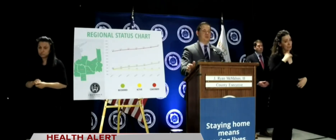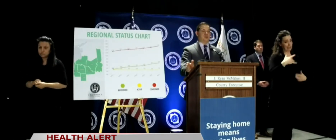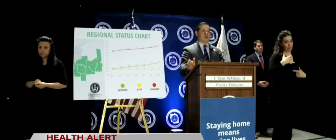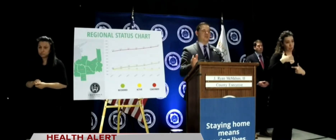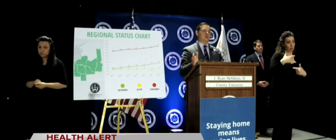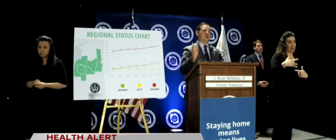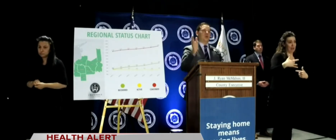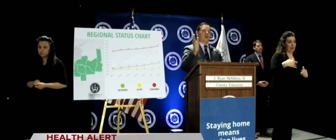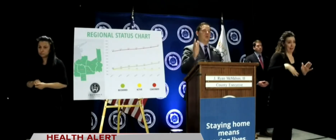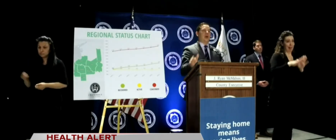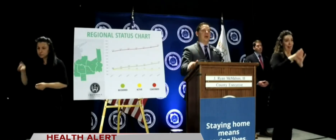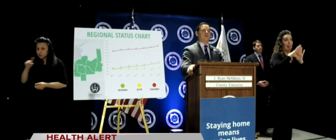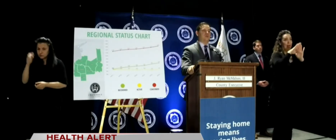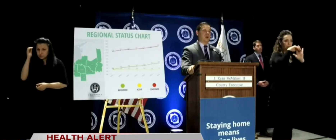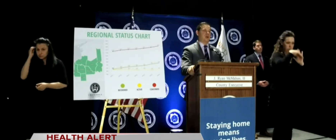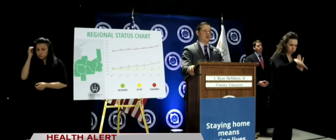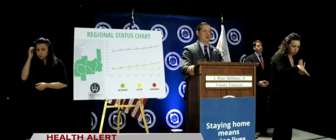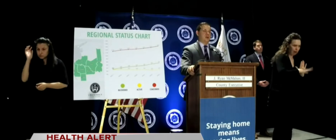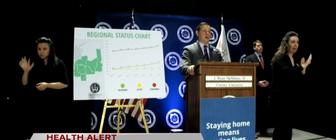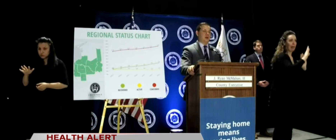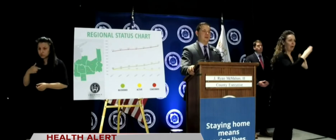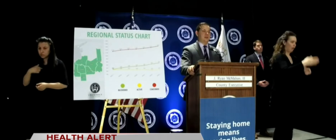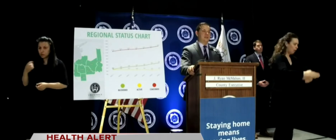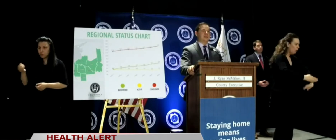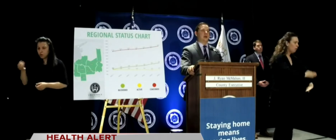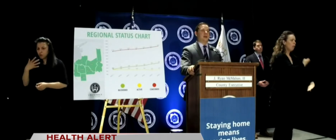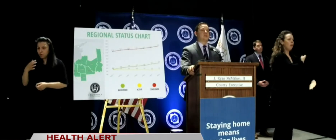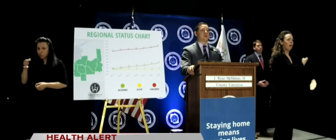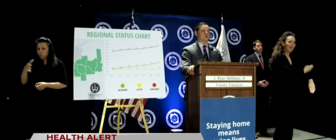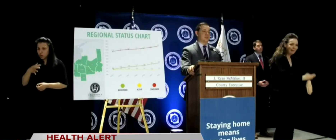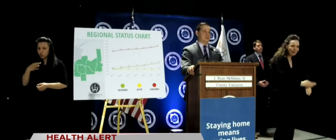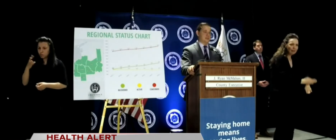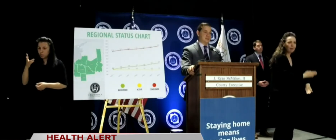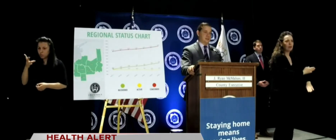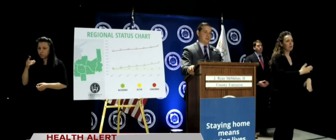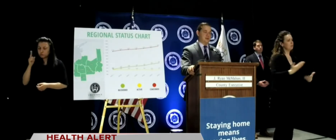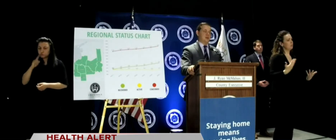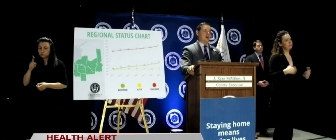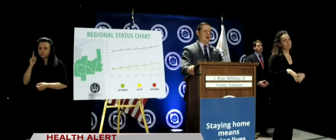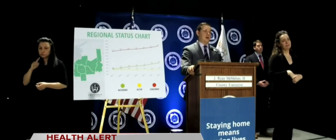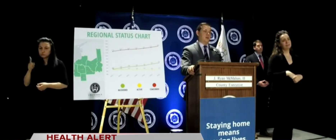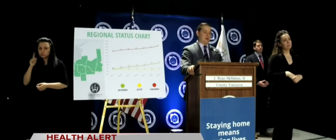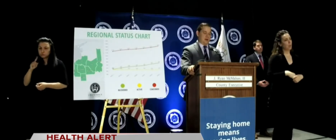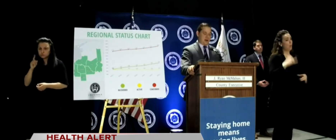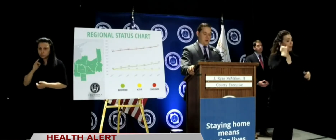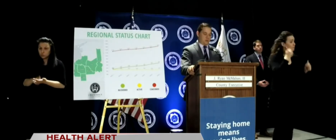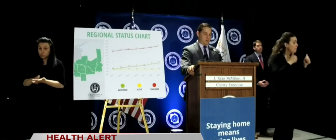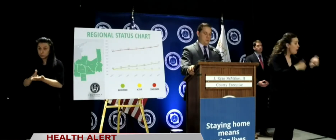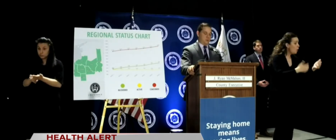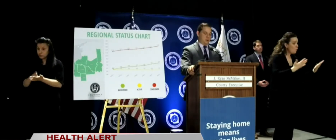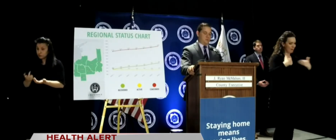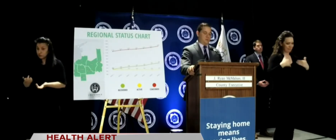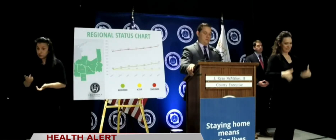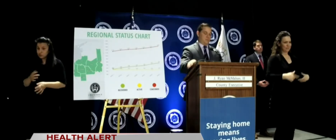but those trends could go the other way if we start easing up on social distancing. Right now,